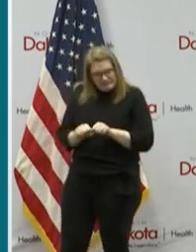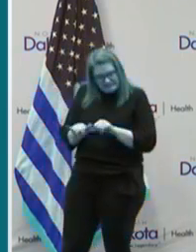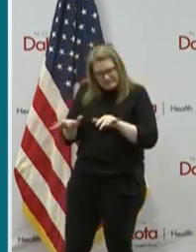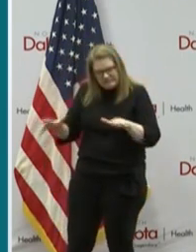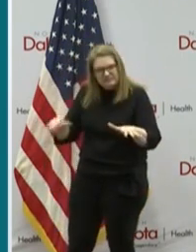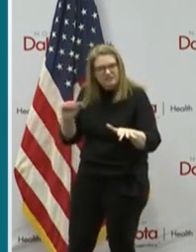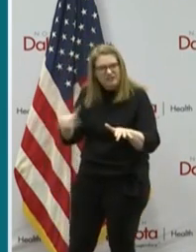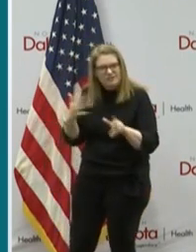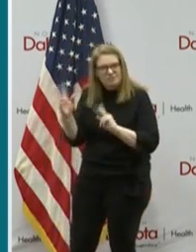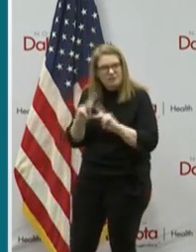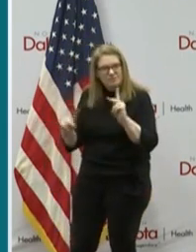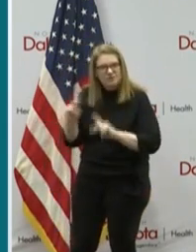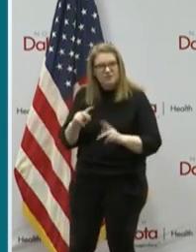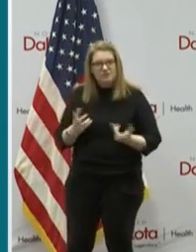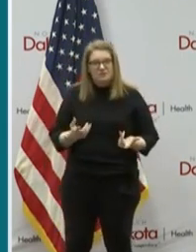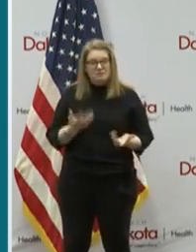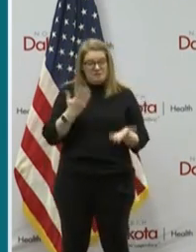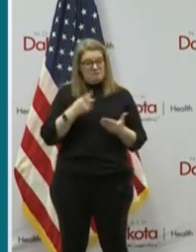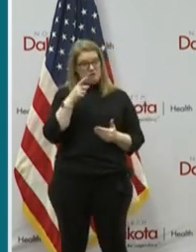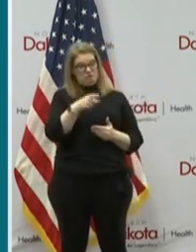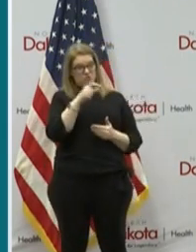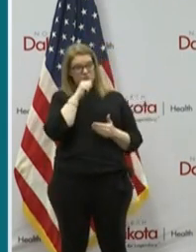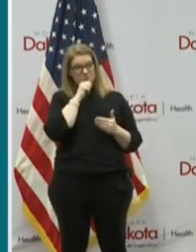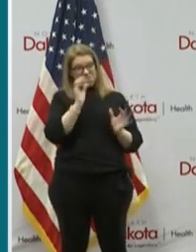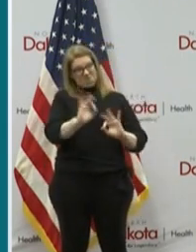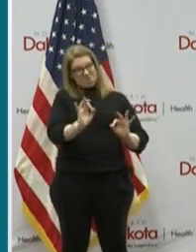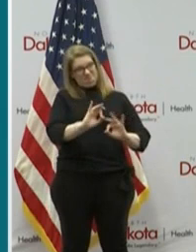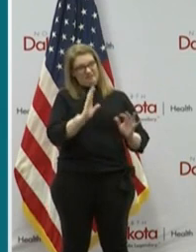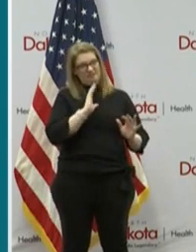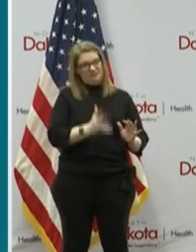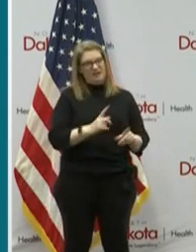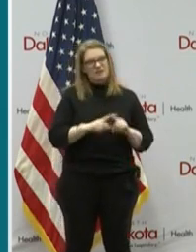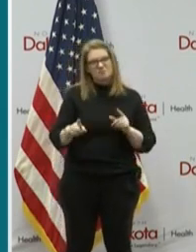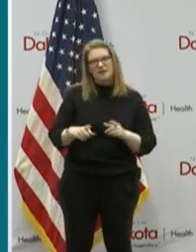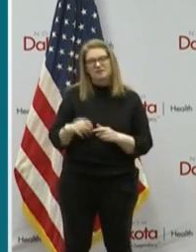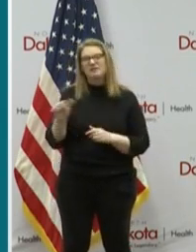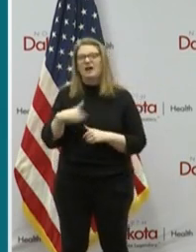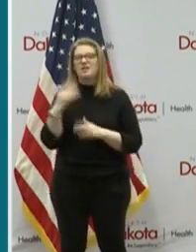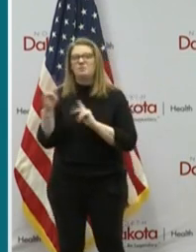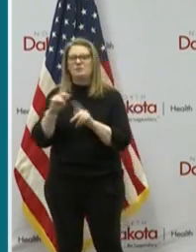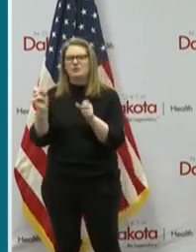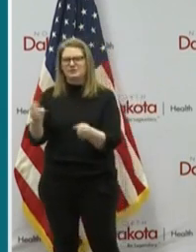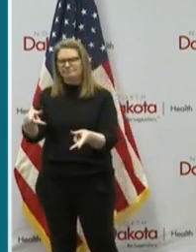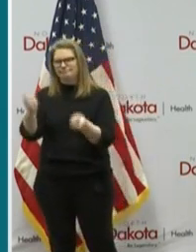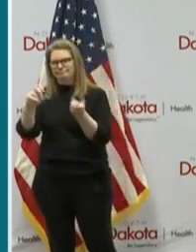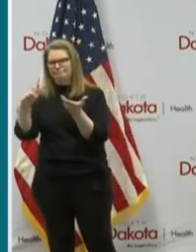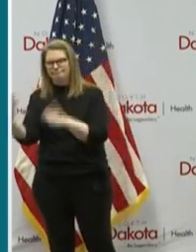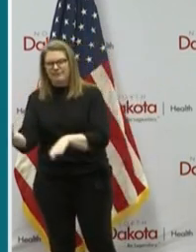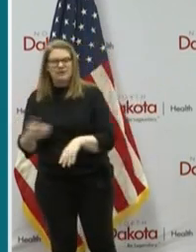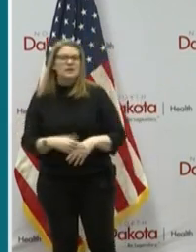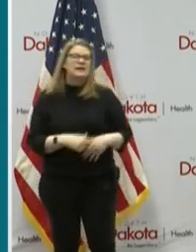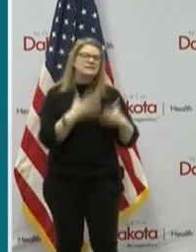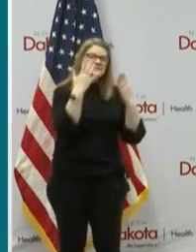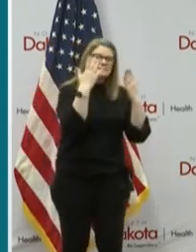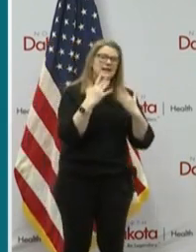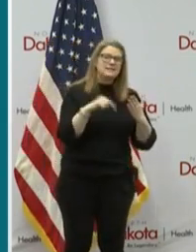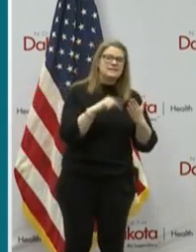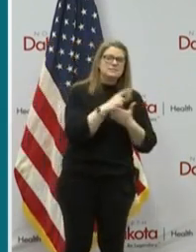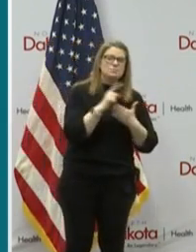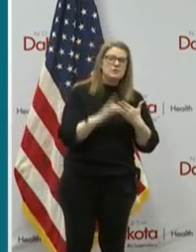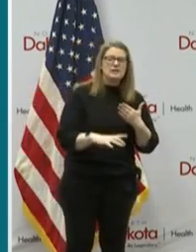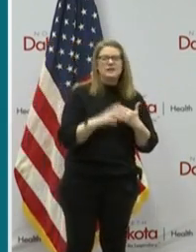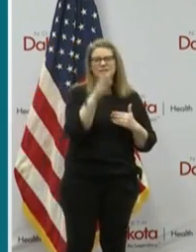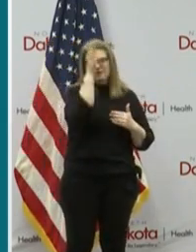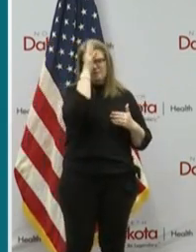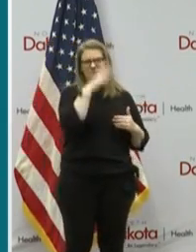to you, it could be to someone else. Sadly, yesterday we had, over the weekend, a man in his 50s